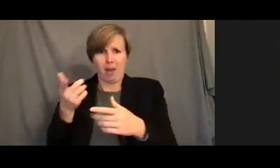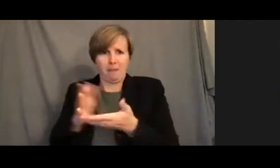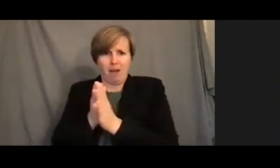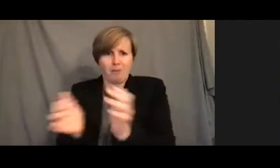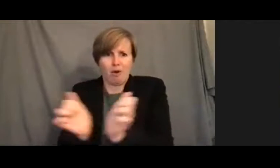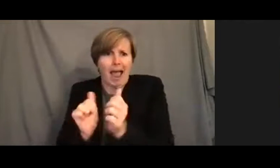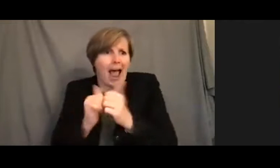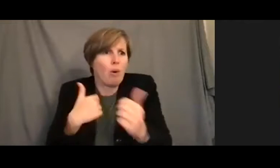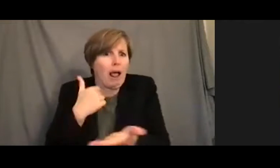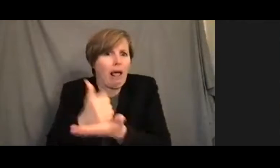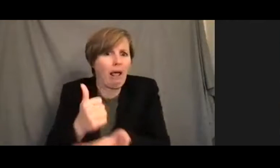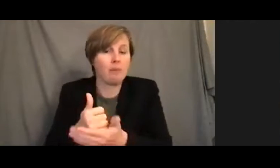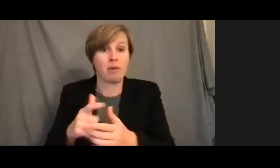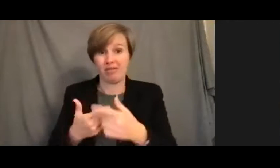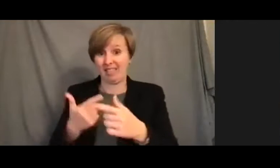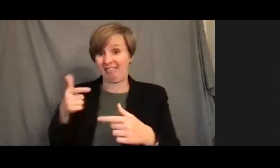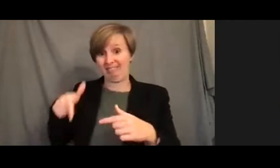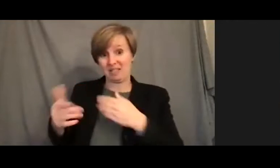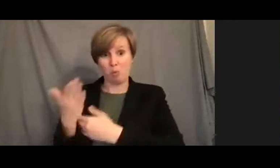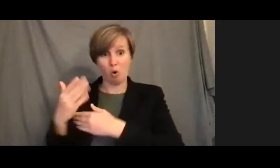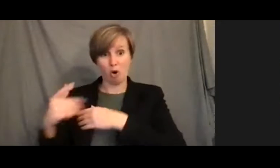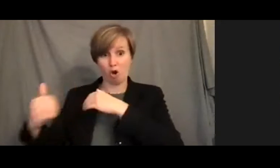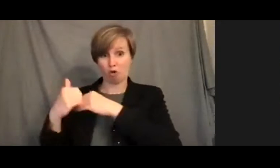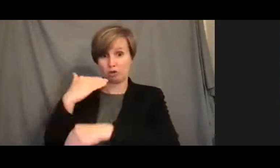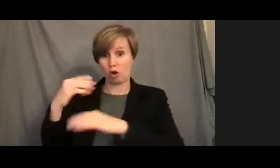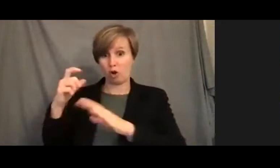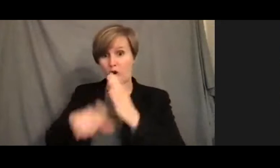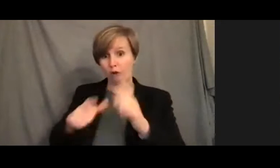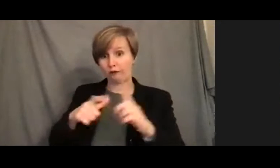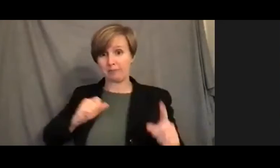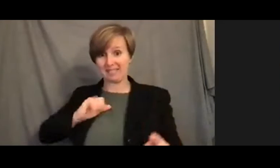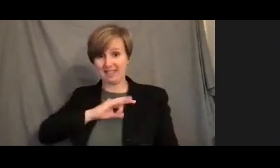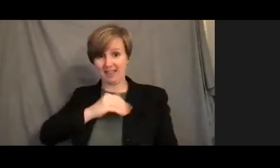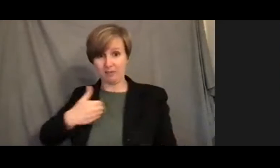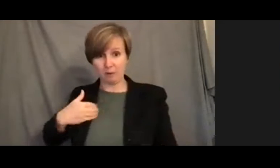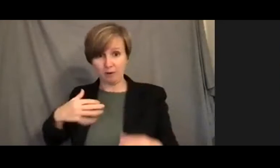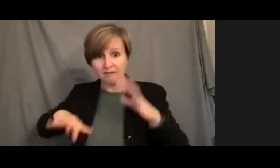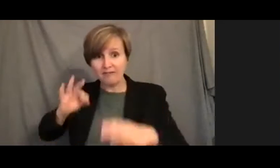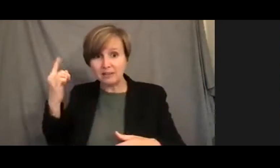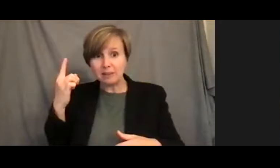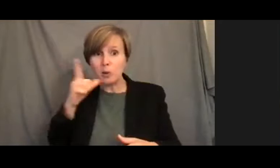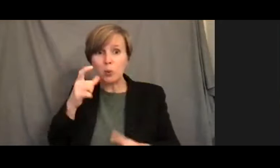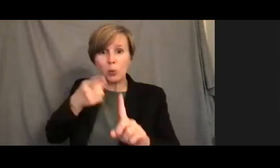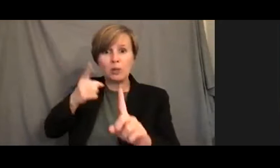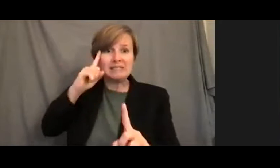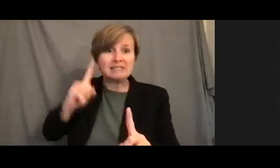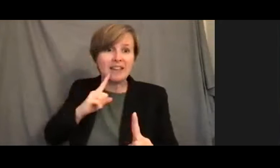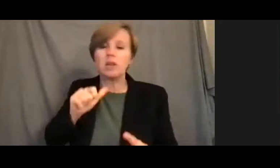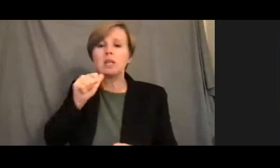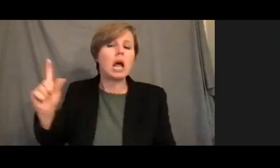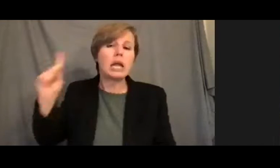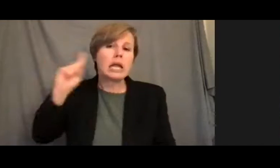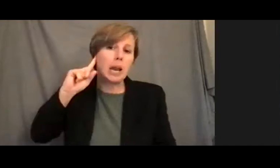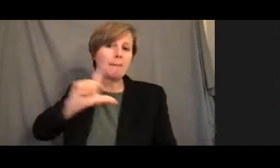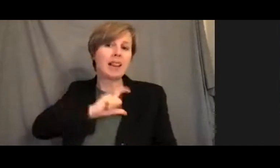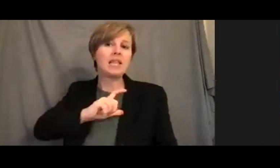And then this morning I got sent an article from a staff member who found someone who was deaf and didn't hear the police calling to stop him.